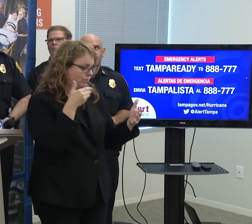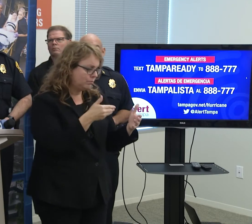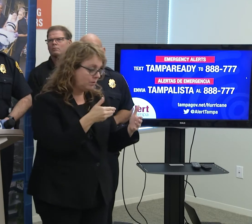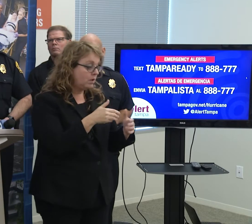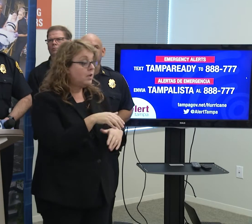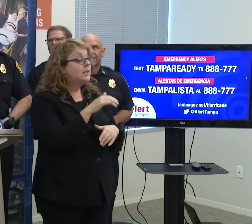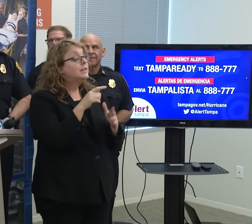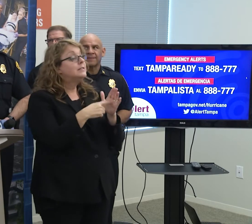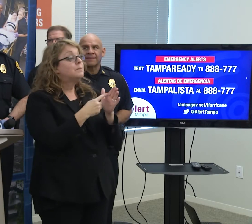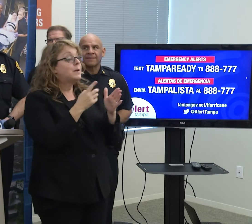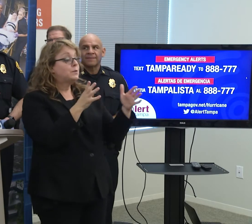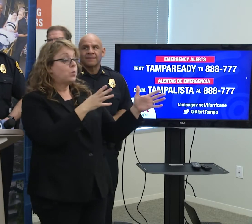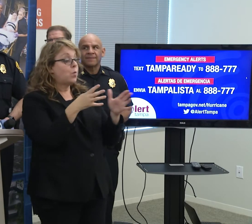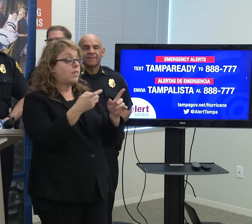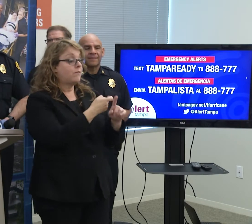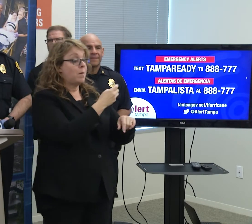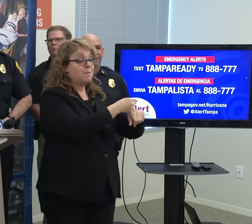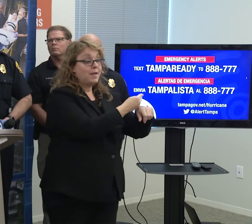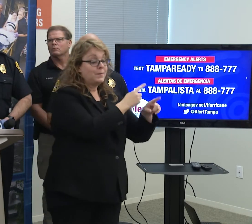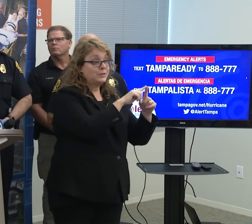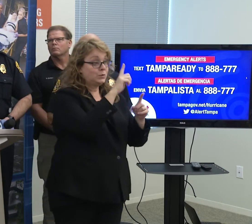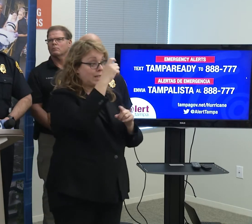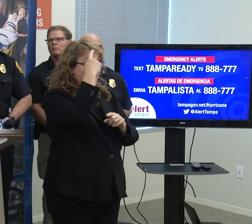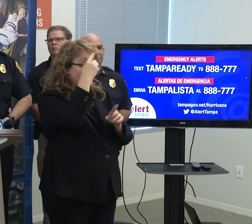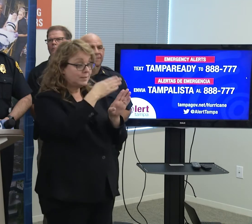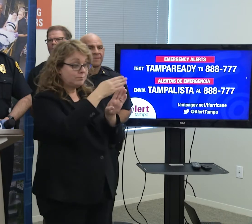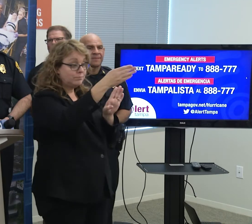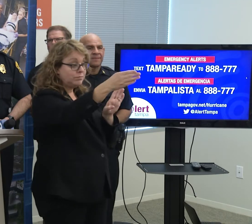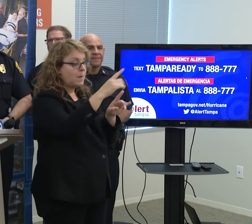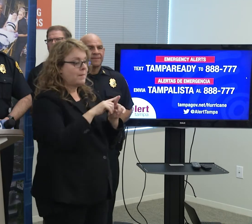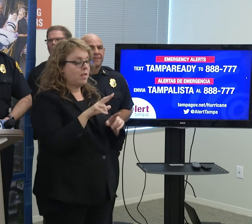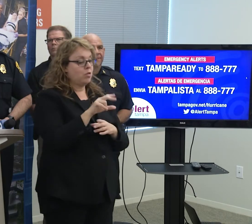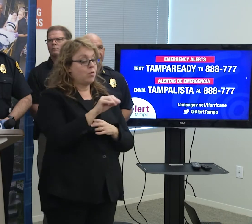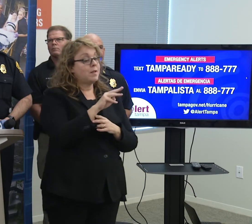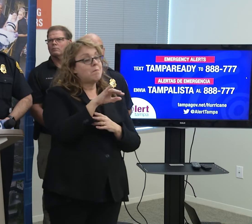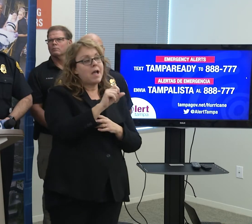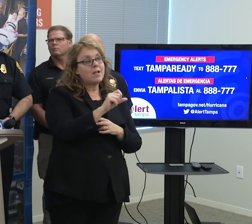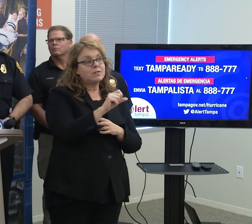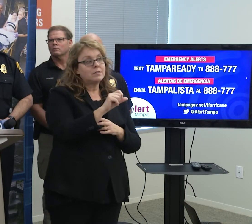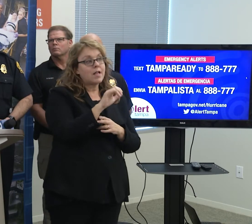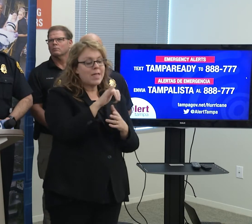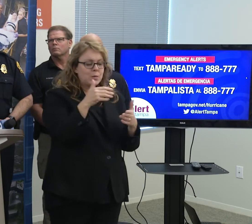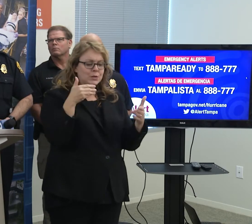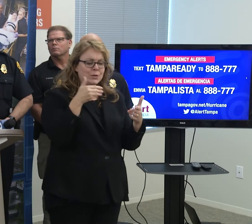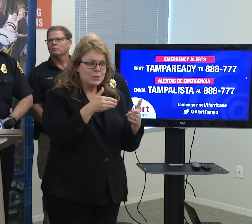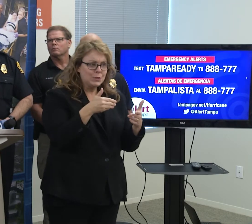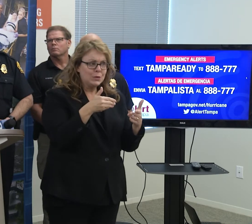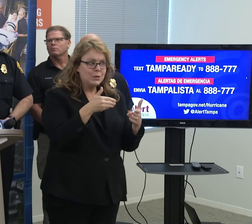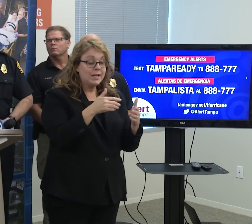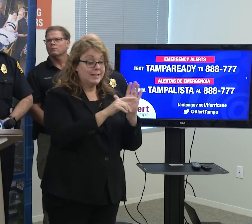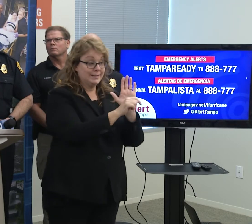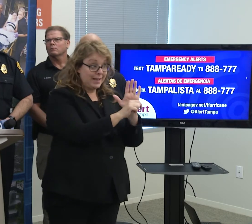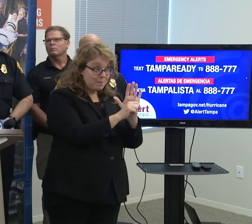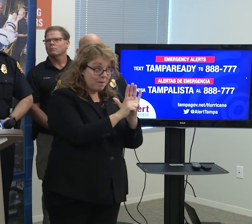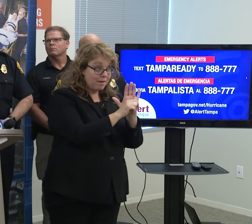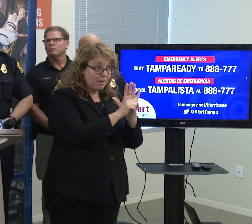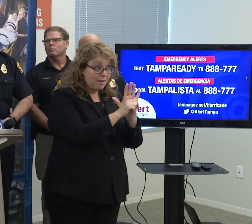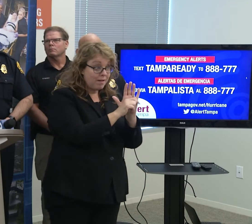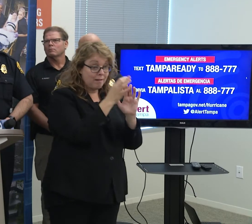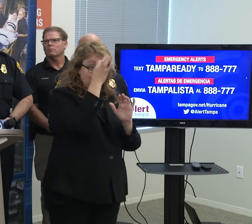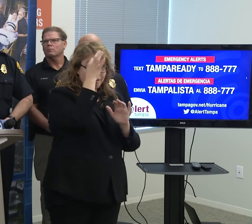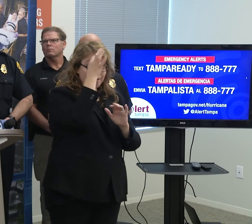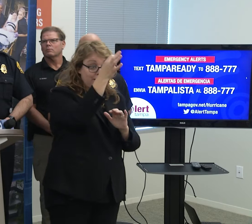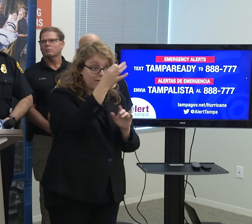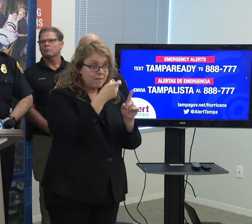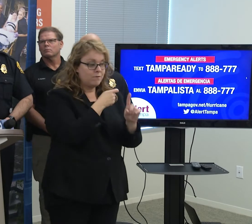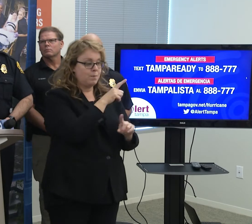of a hurricane can span from Miami to Tallahassee. But 30 miles is all that came between the city of Tampa from